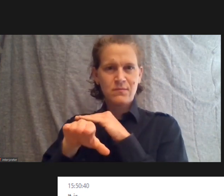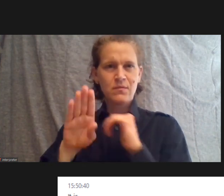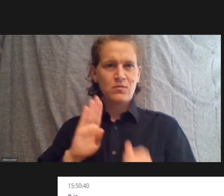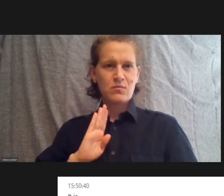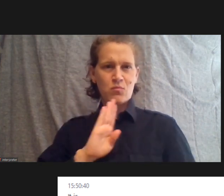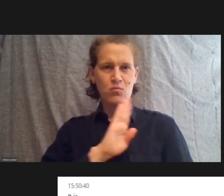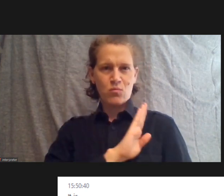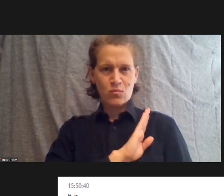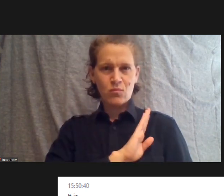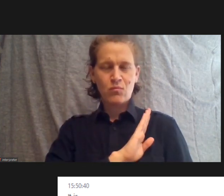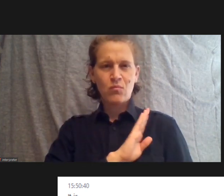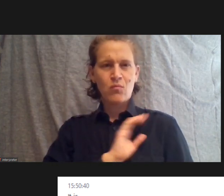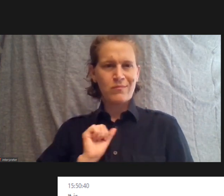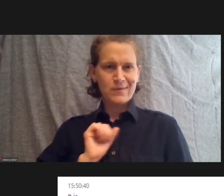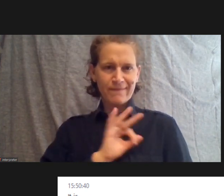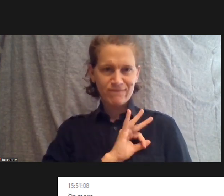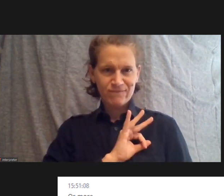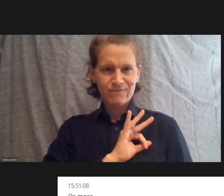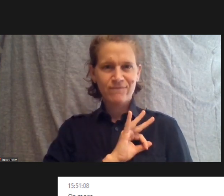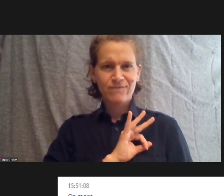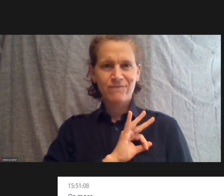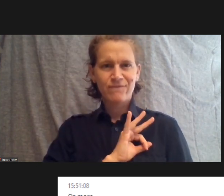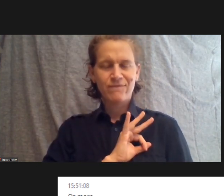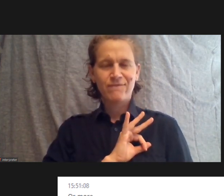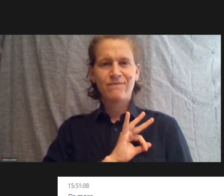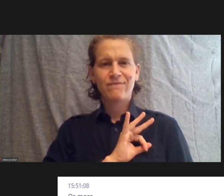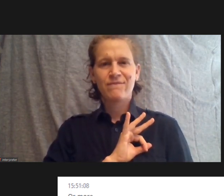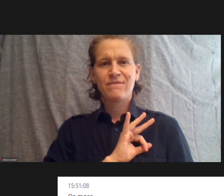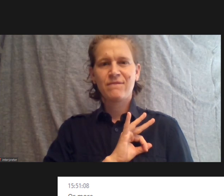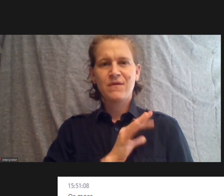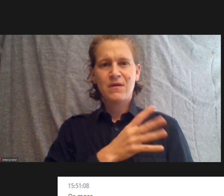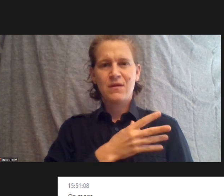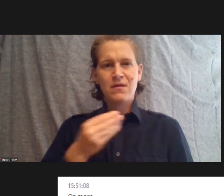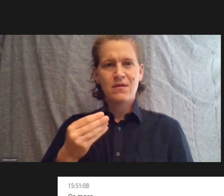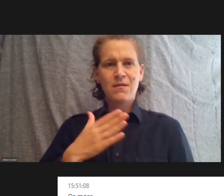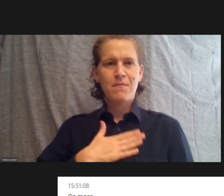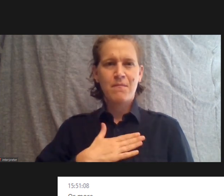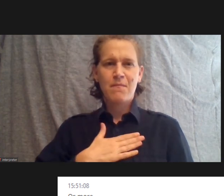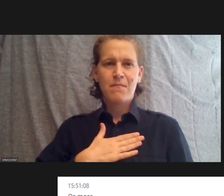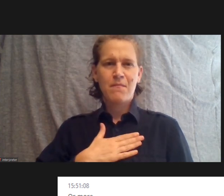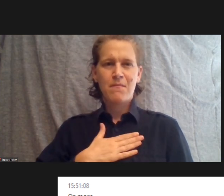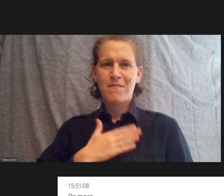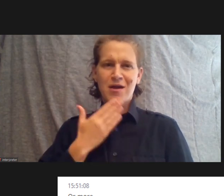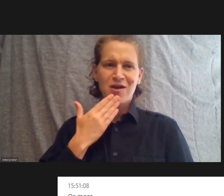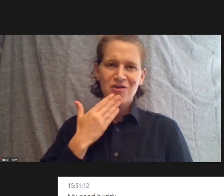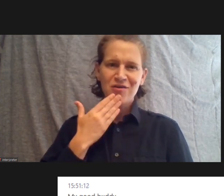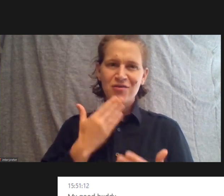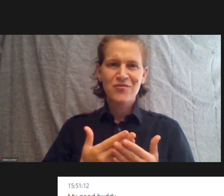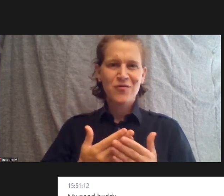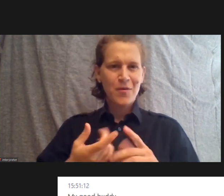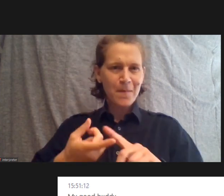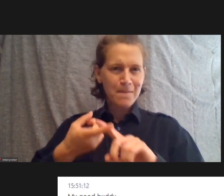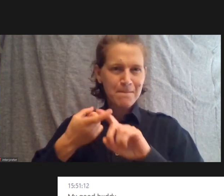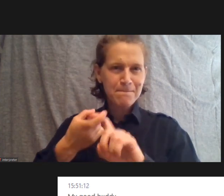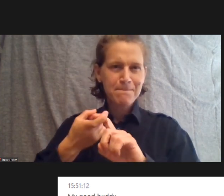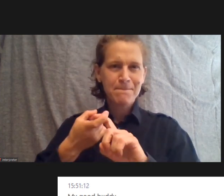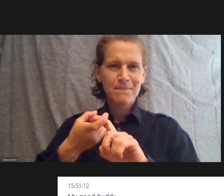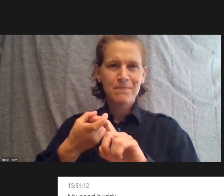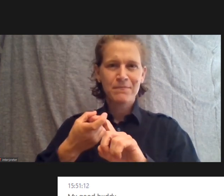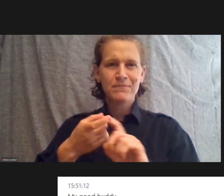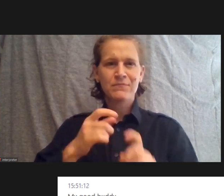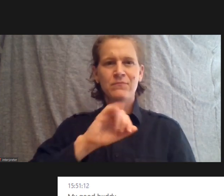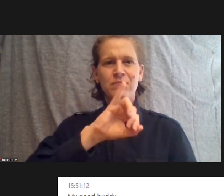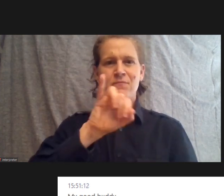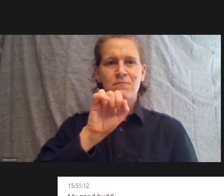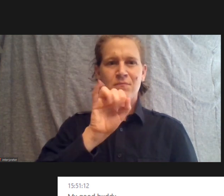Board and staff and my good buddy Jeff